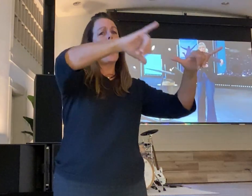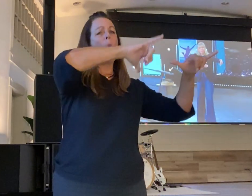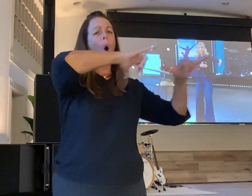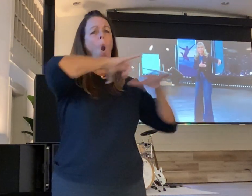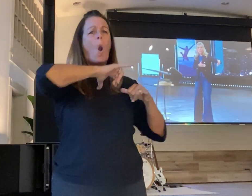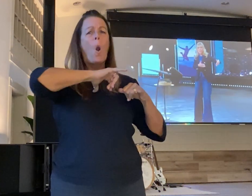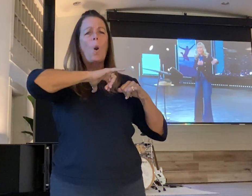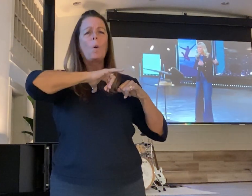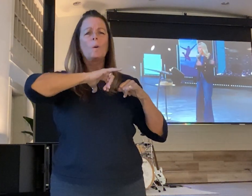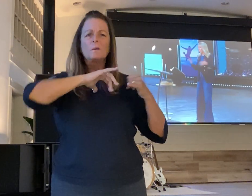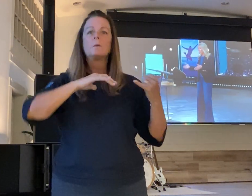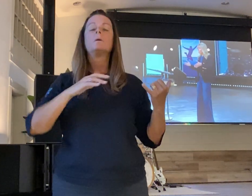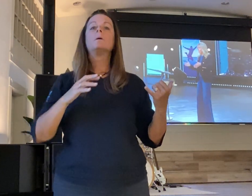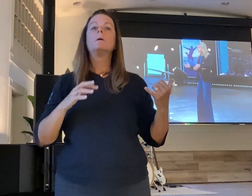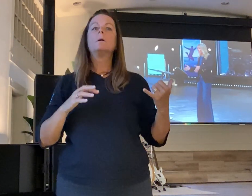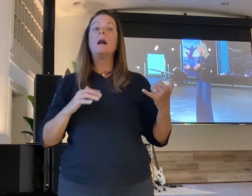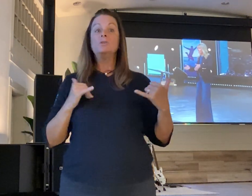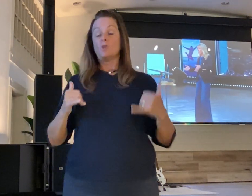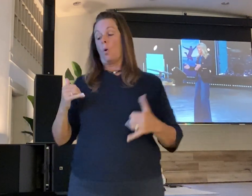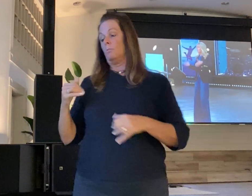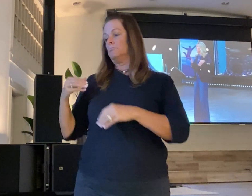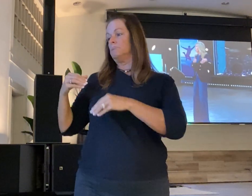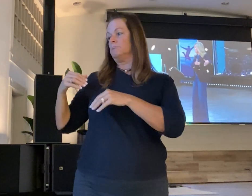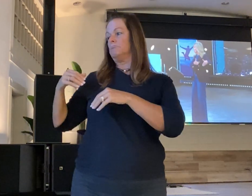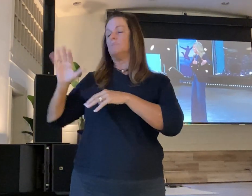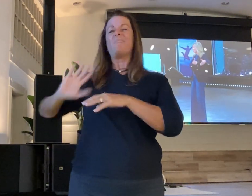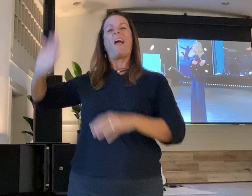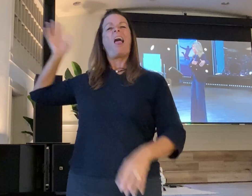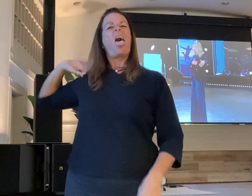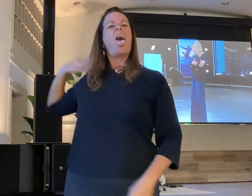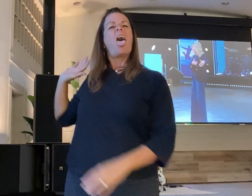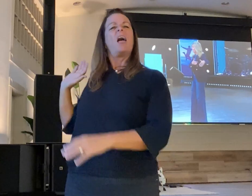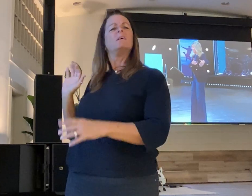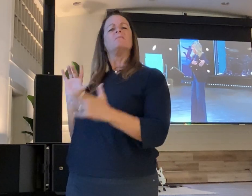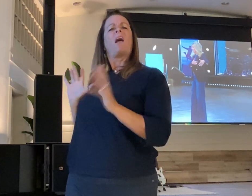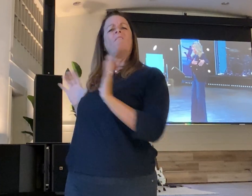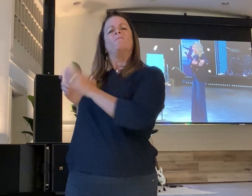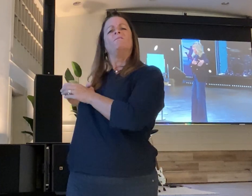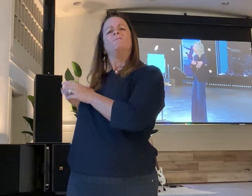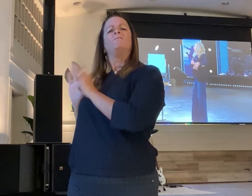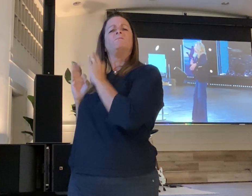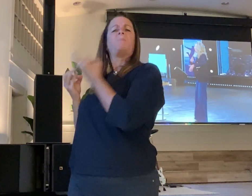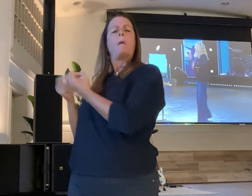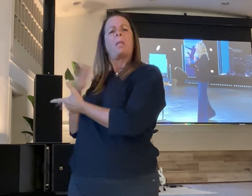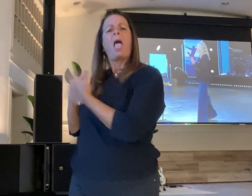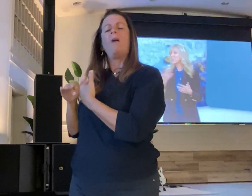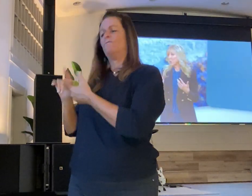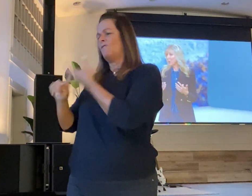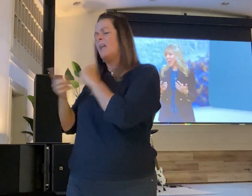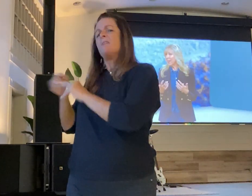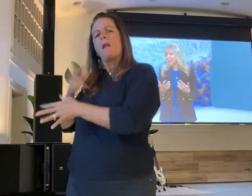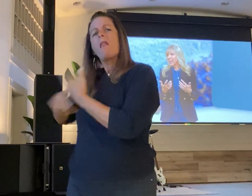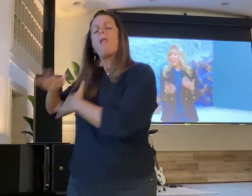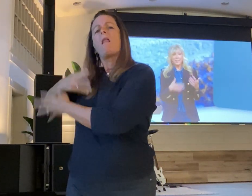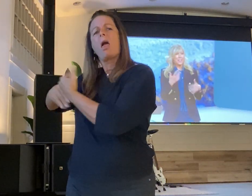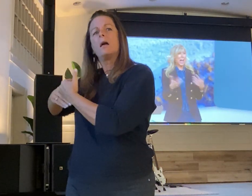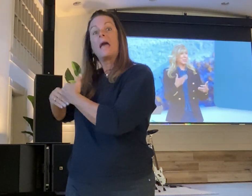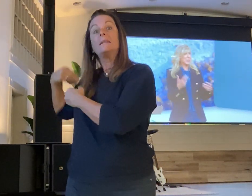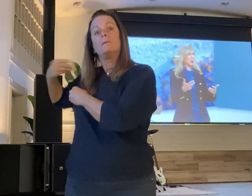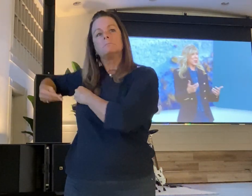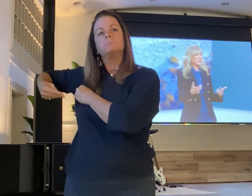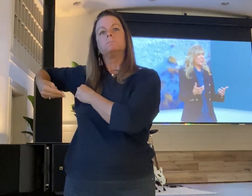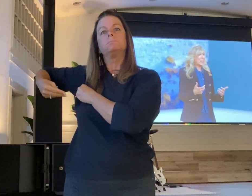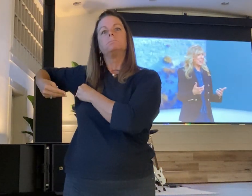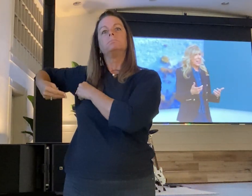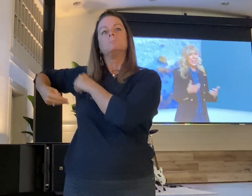history, every generation is more lonely than the generation before them. And in an anonymous survey, and I